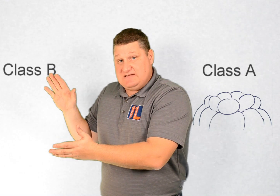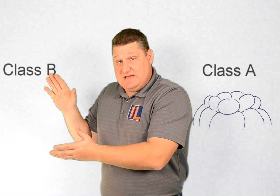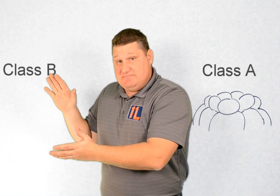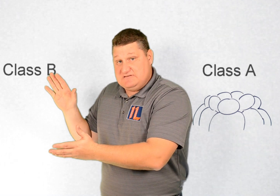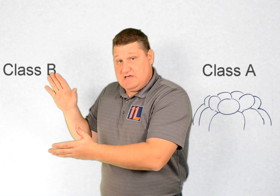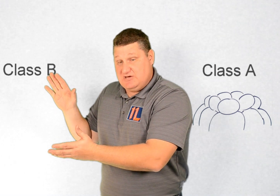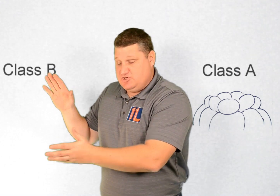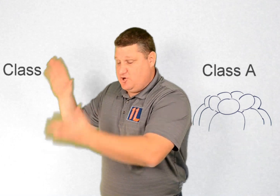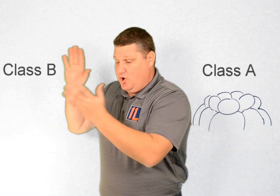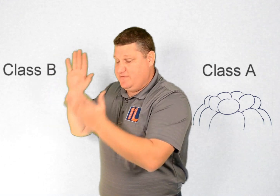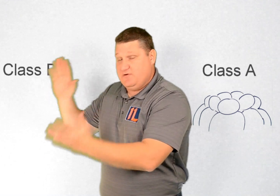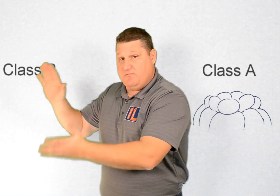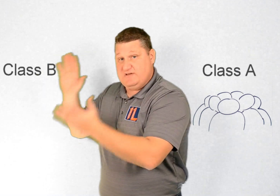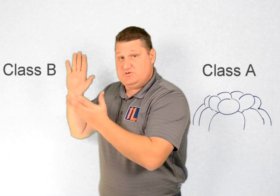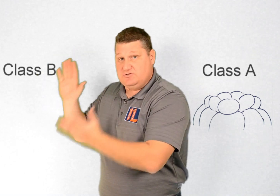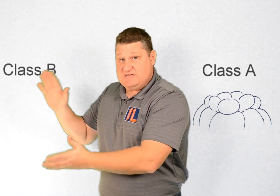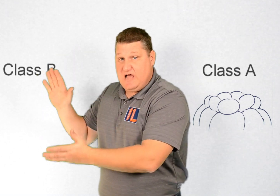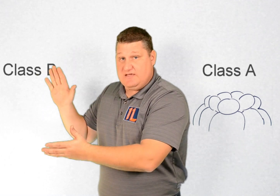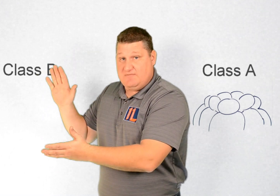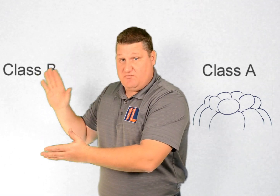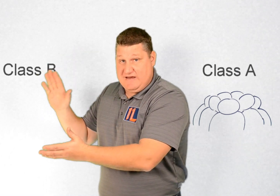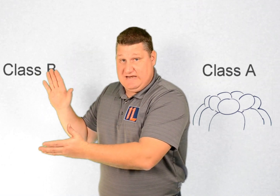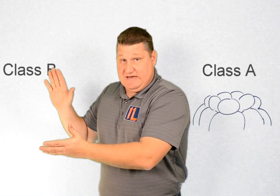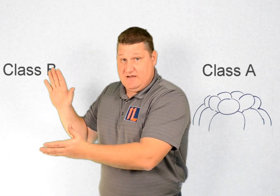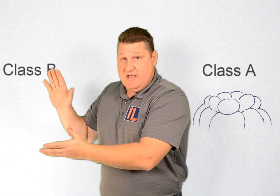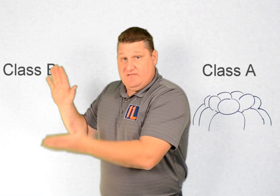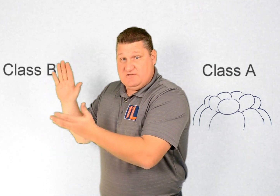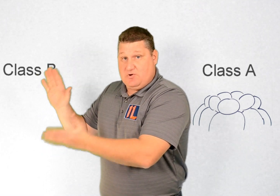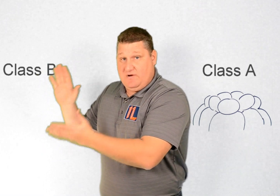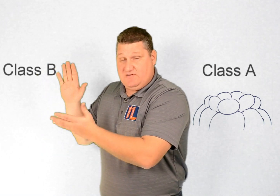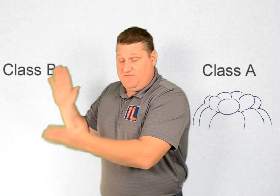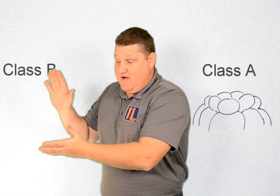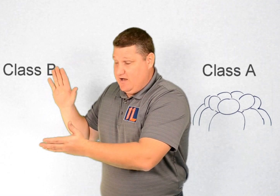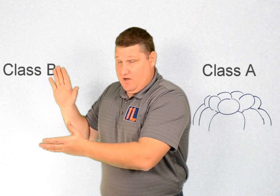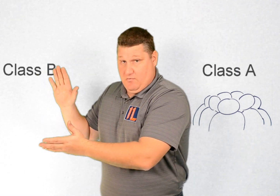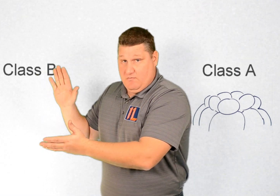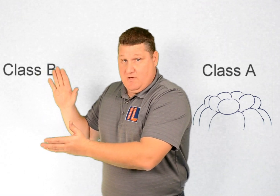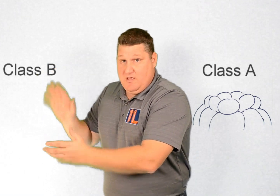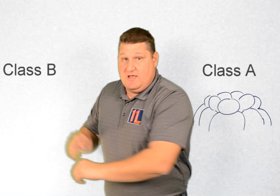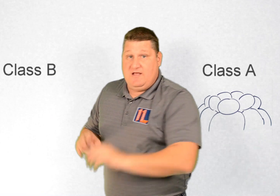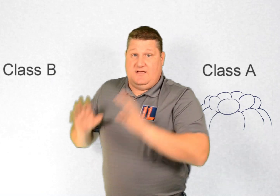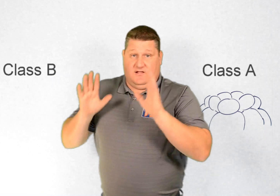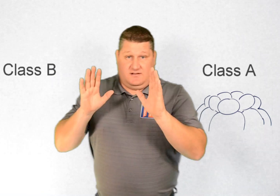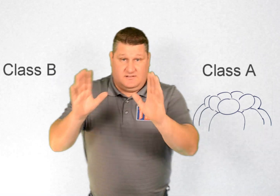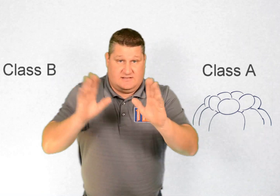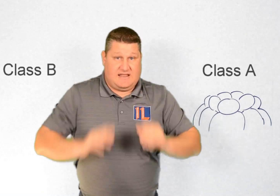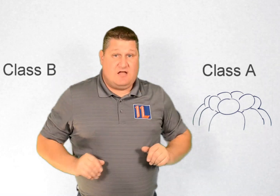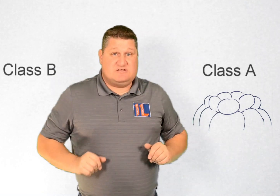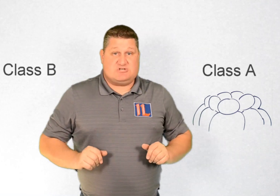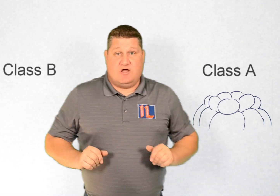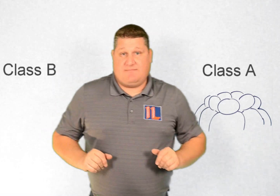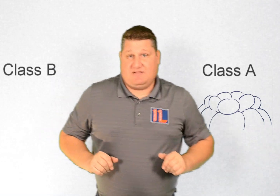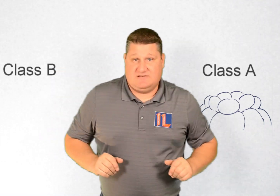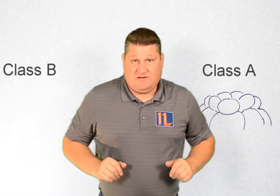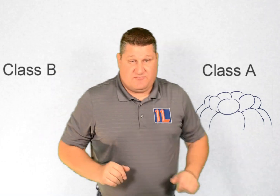same discussion on the original document reading that's going to follow. Now let's talk about the